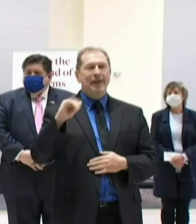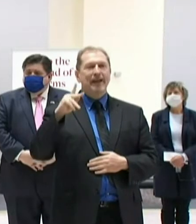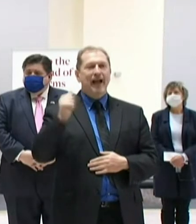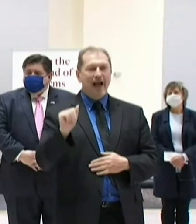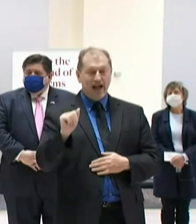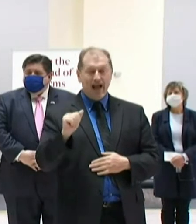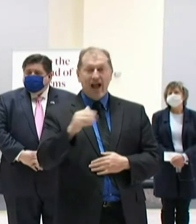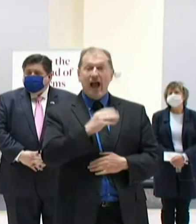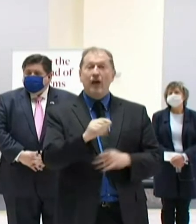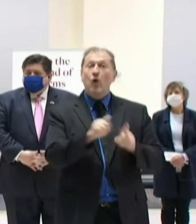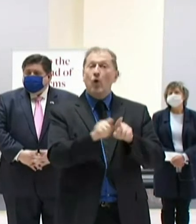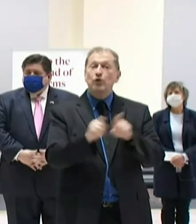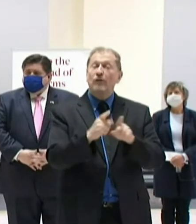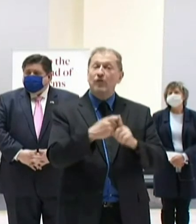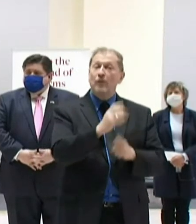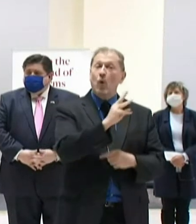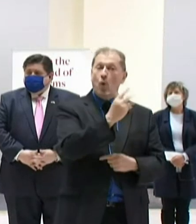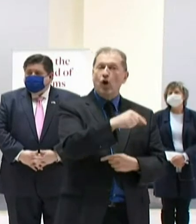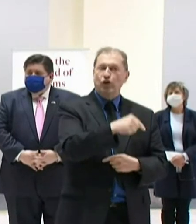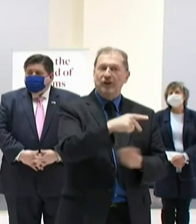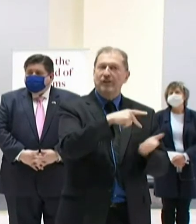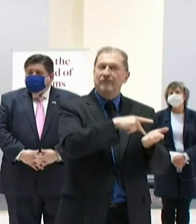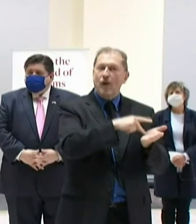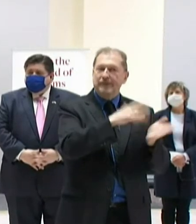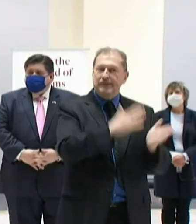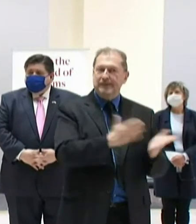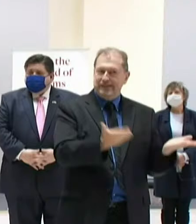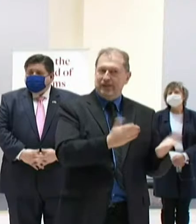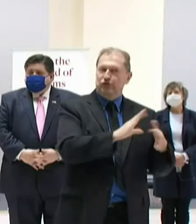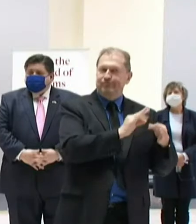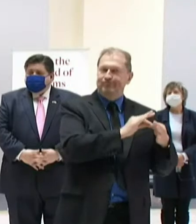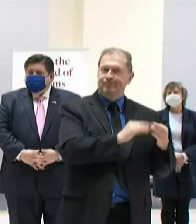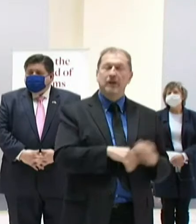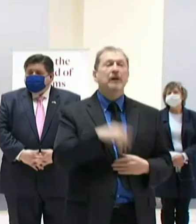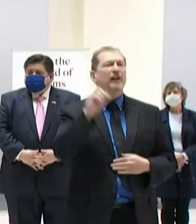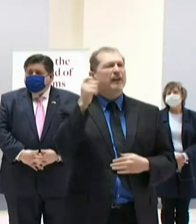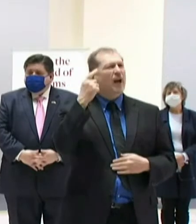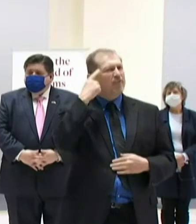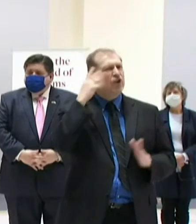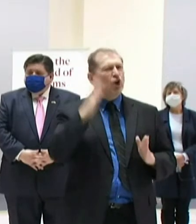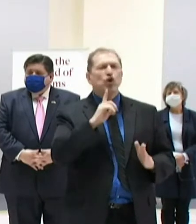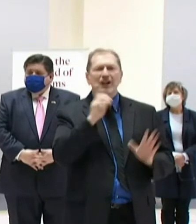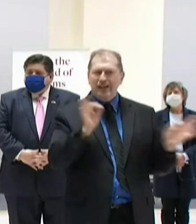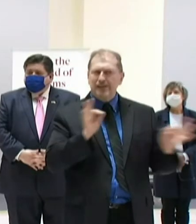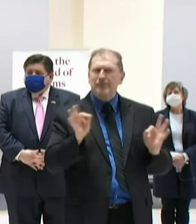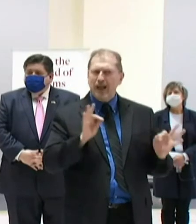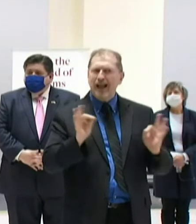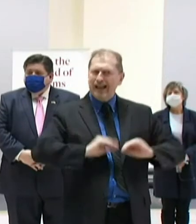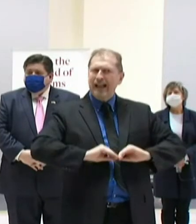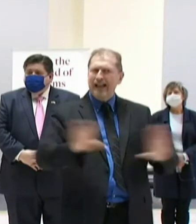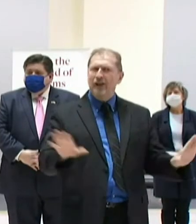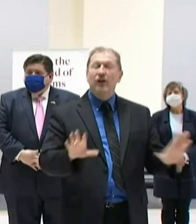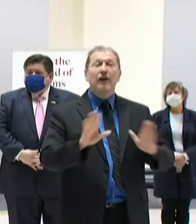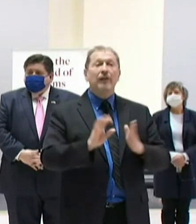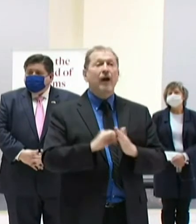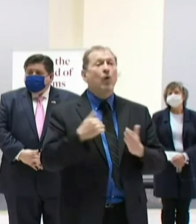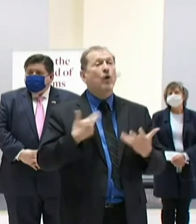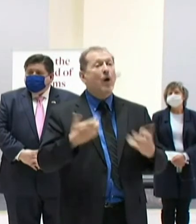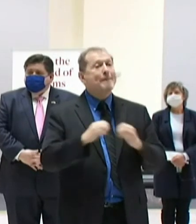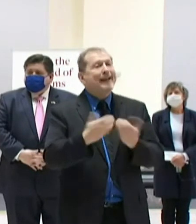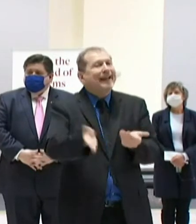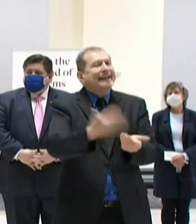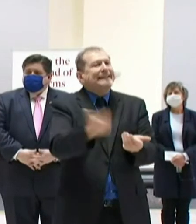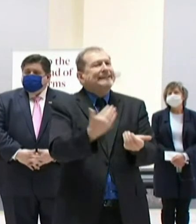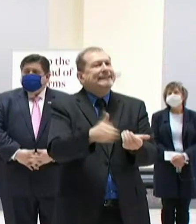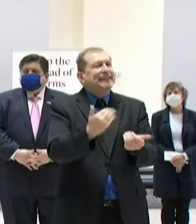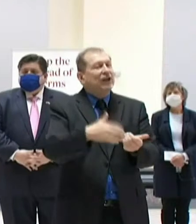Nancy Solomon. Well, the governor, I think, really set the tone for this. This is about making sure that we are opening up opportunities